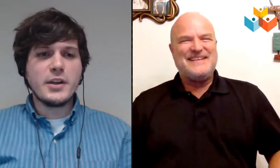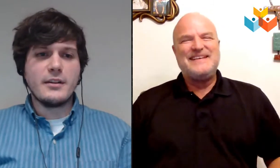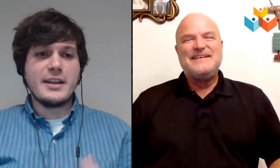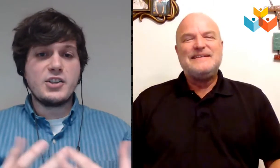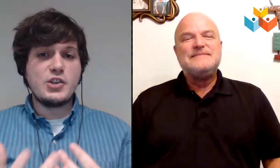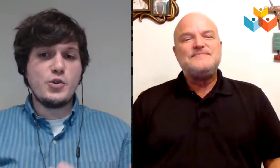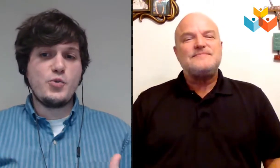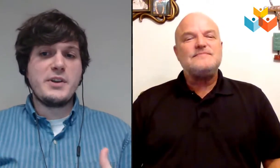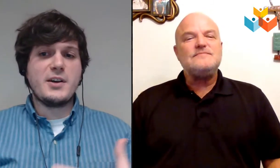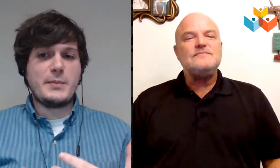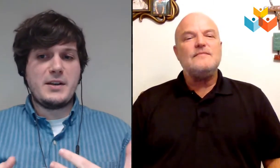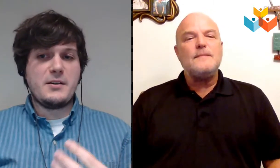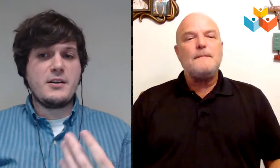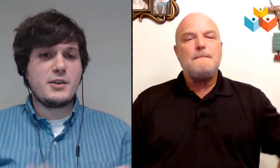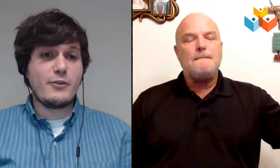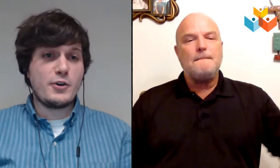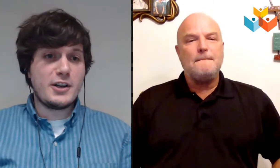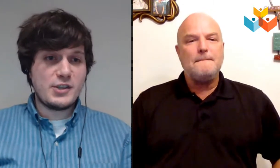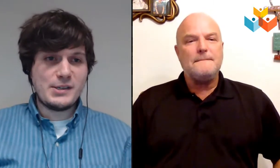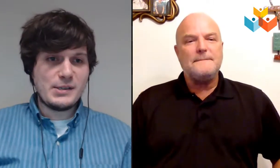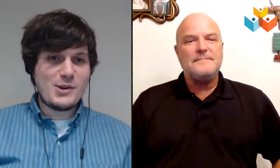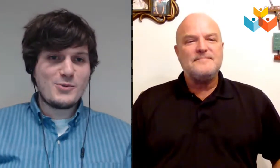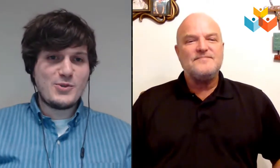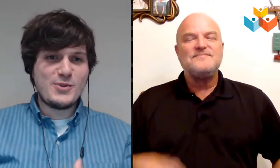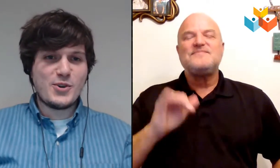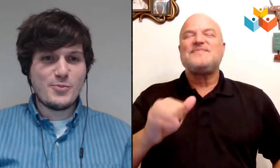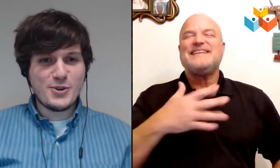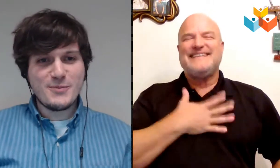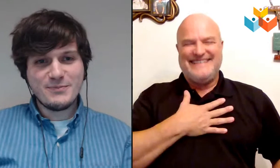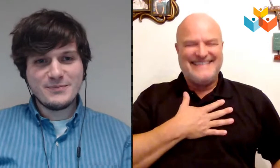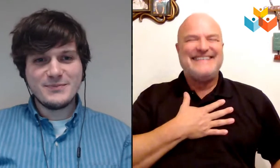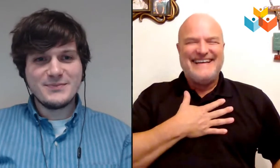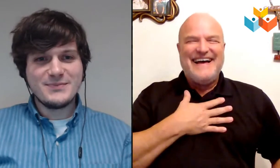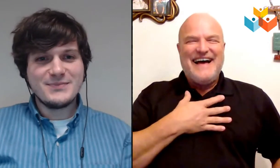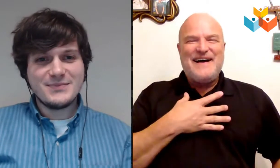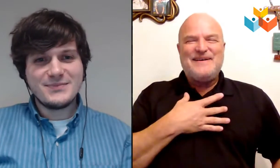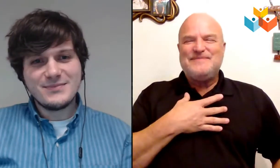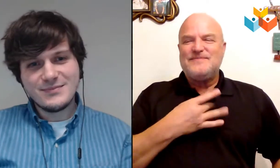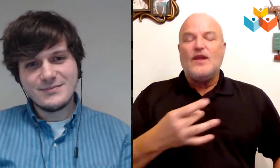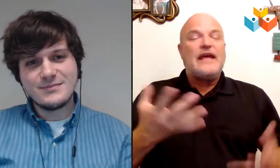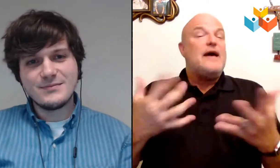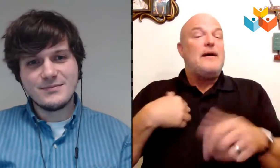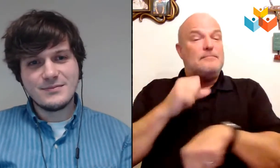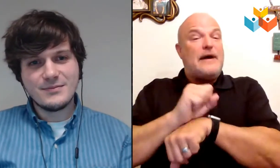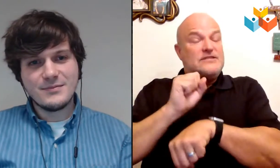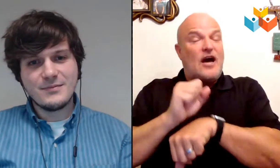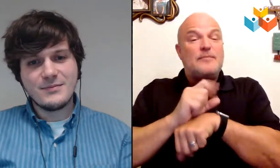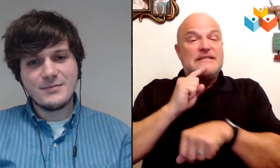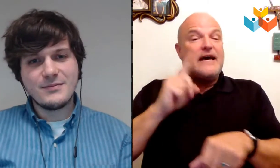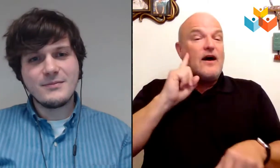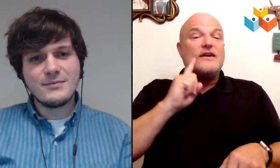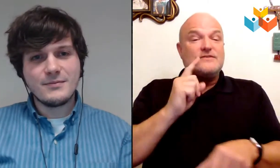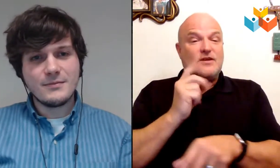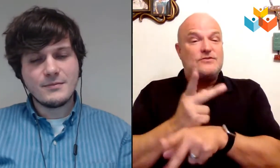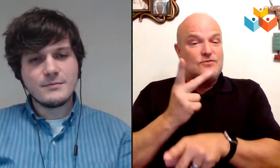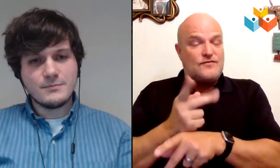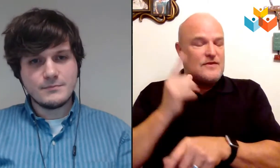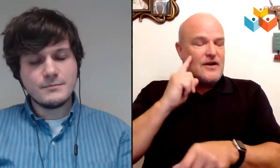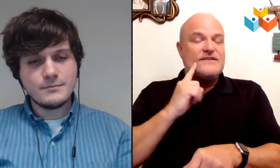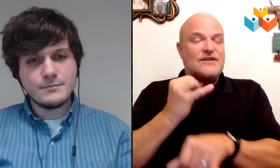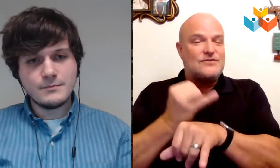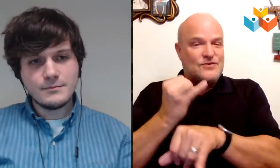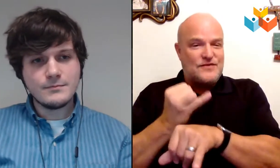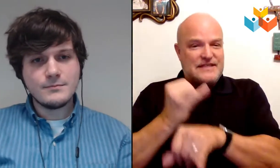So what led to you becoming Governor Hutchinson's go-to interpreter? Okay. My job is at Arkansas